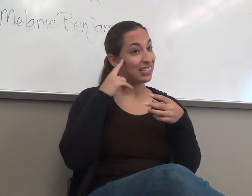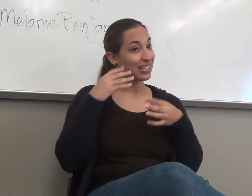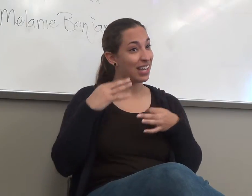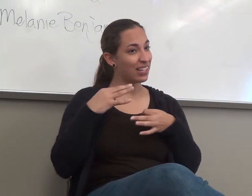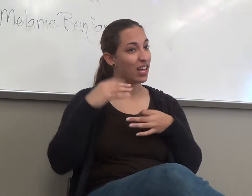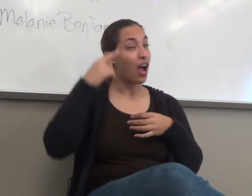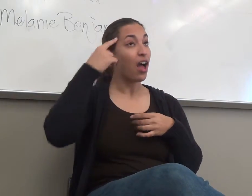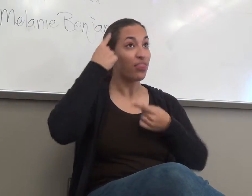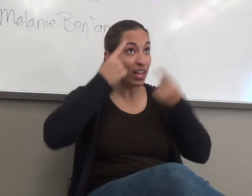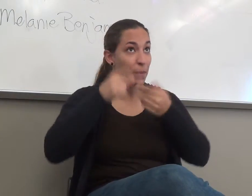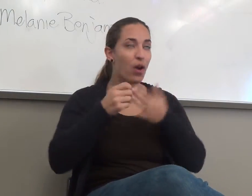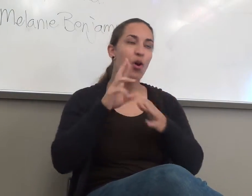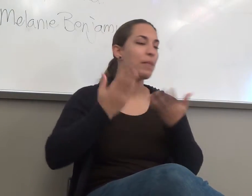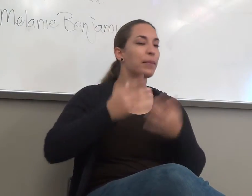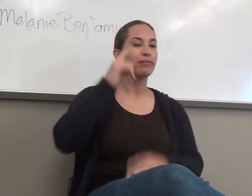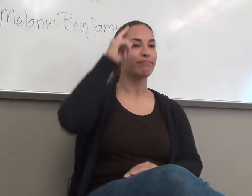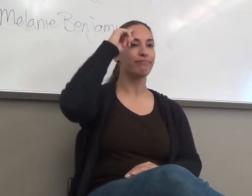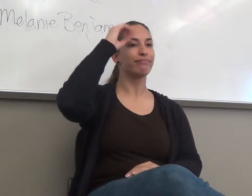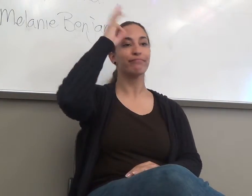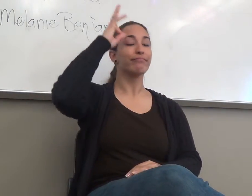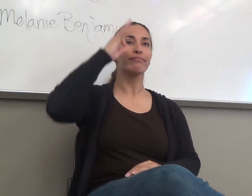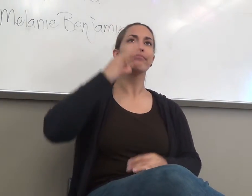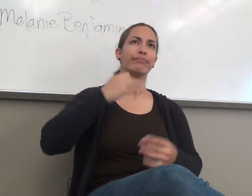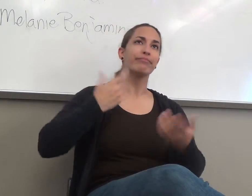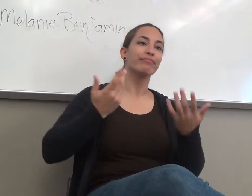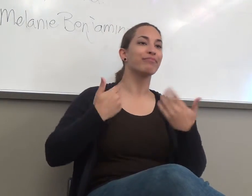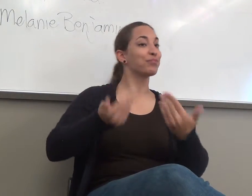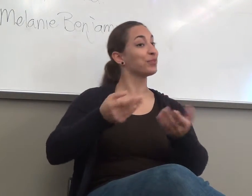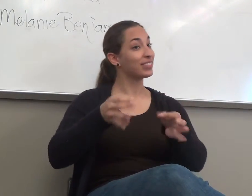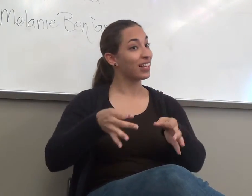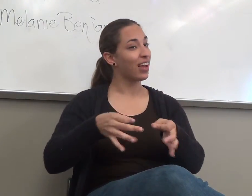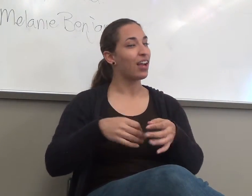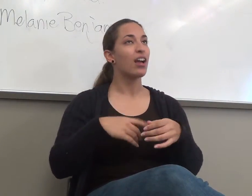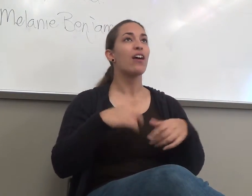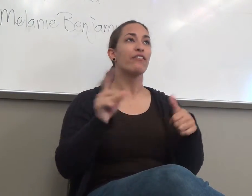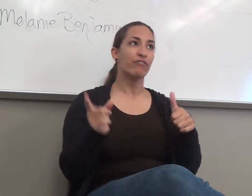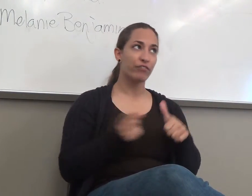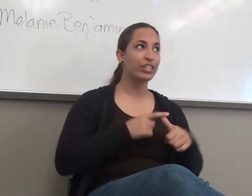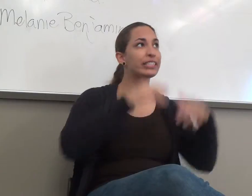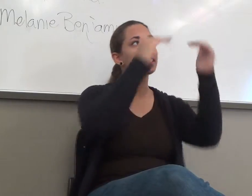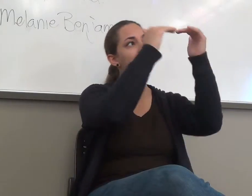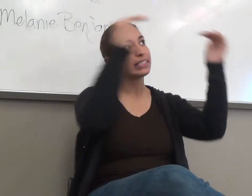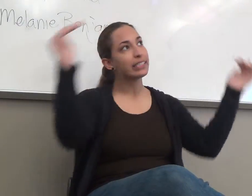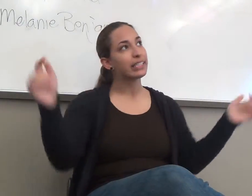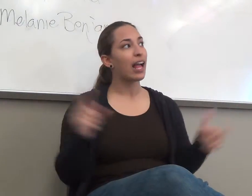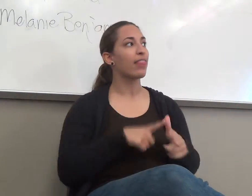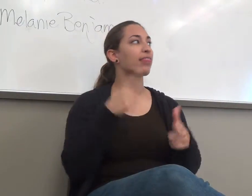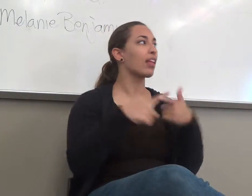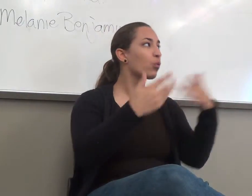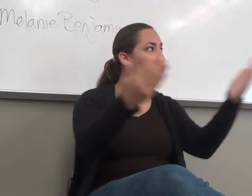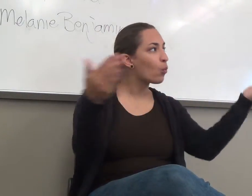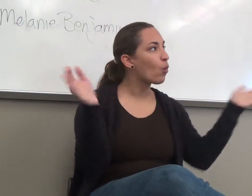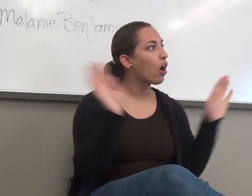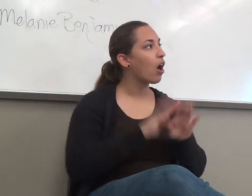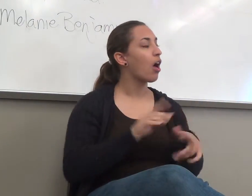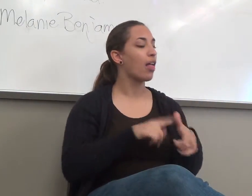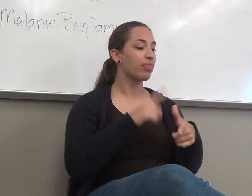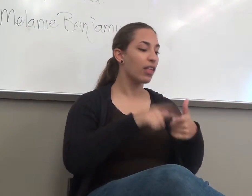to describe first the ceiling, then the walls, then the floor, then the contents. You see what I'm